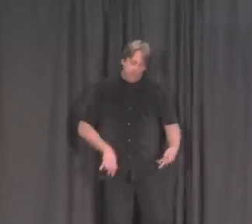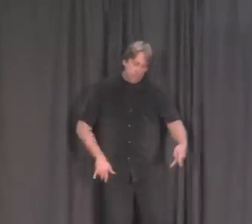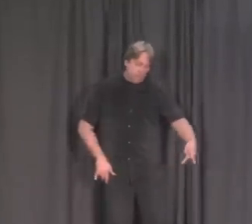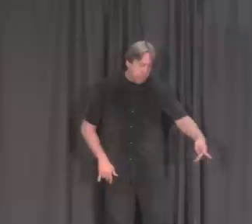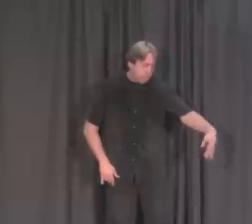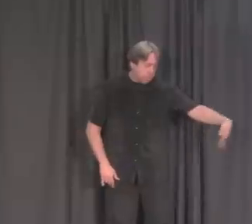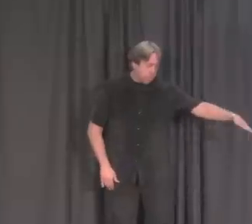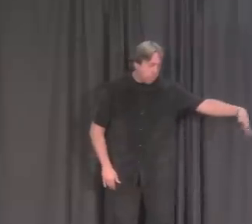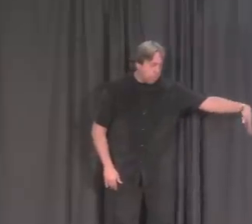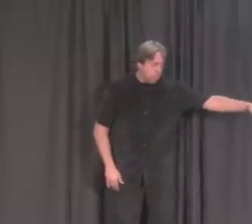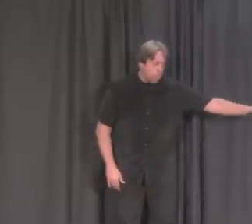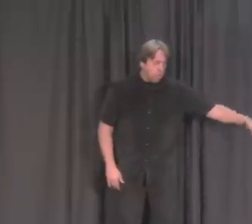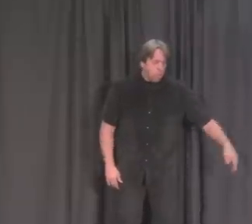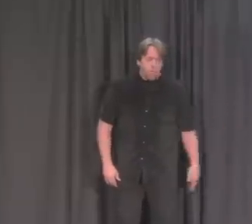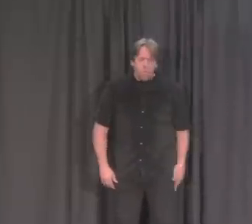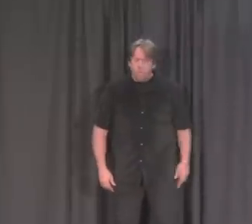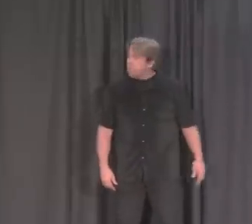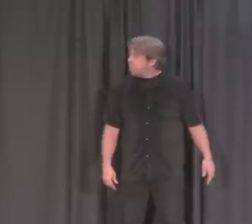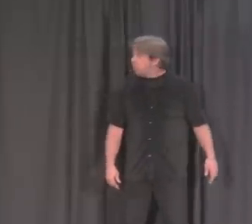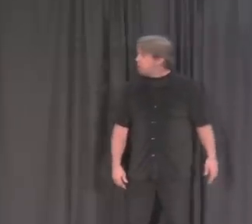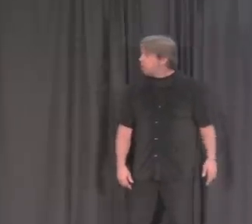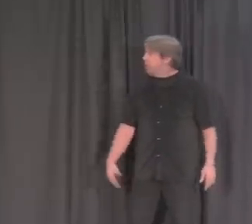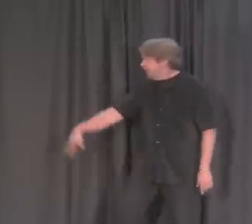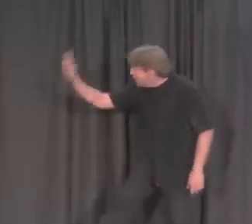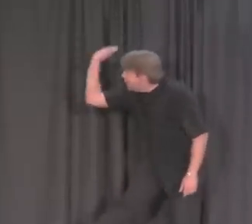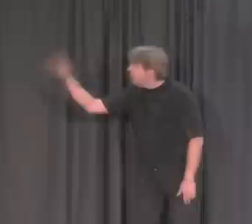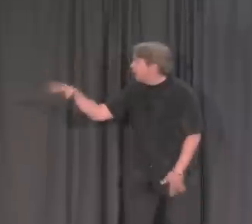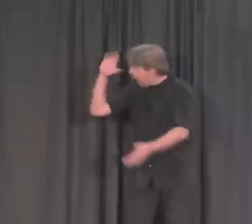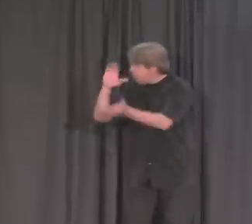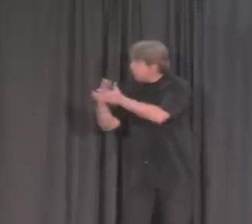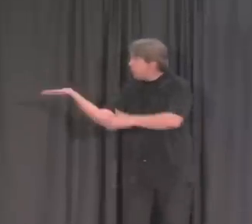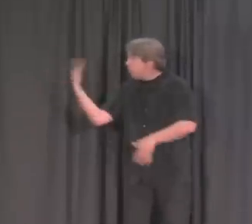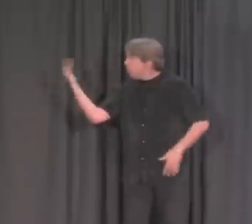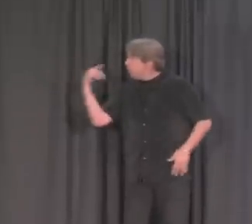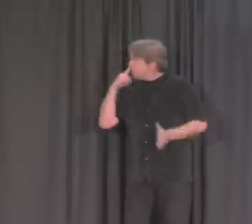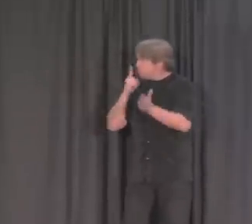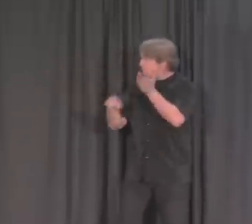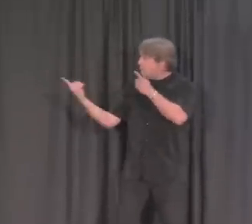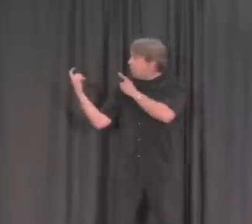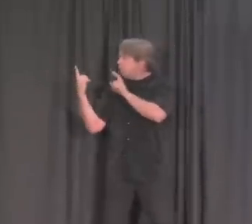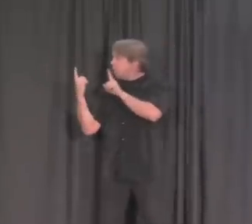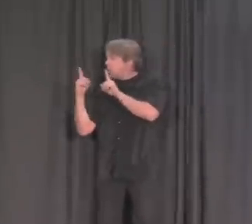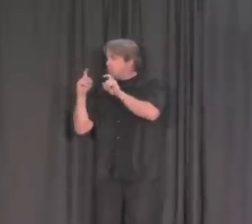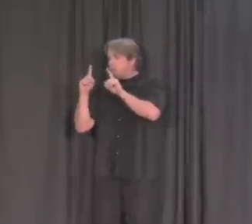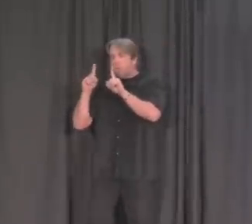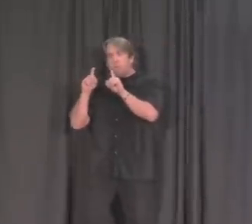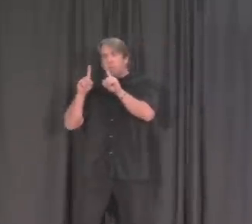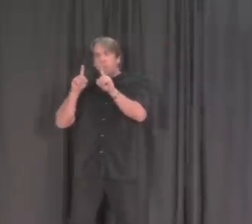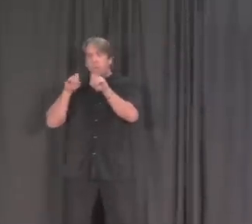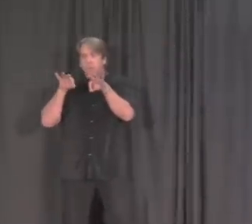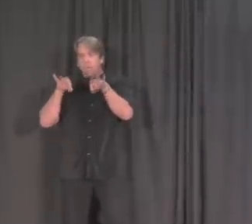Oh, okay. Go along then, my little Irish setter. She called my dad over. They both went to check the